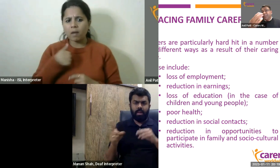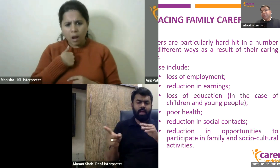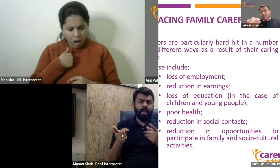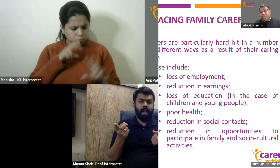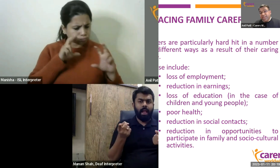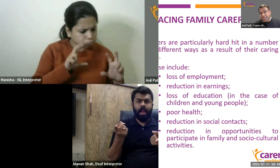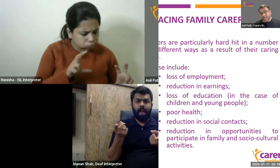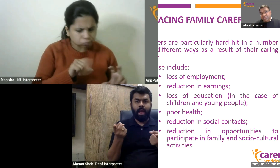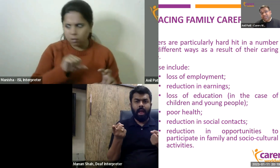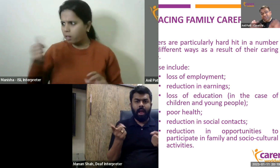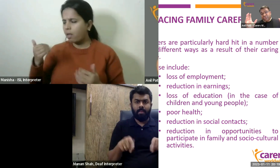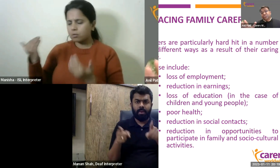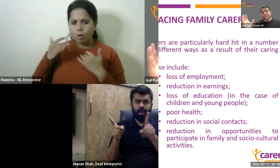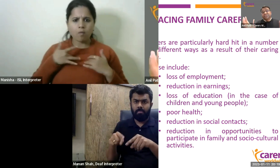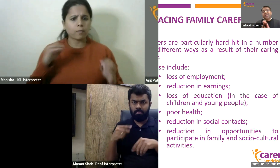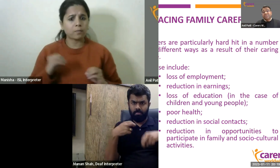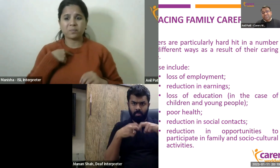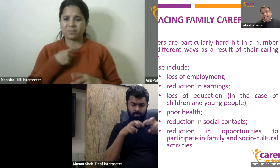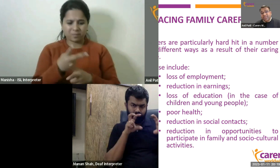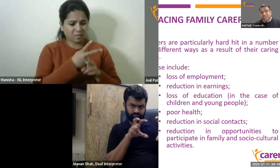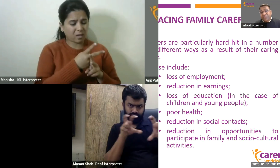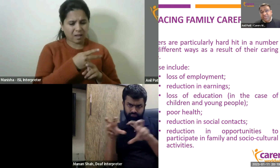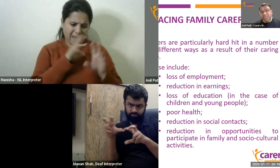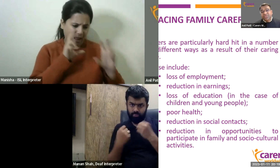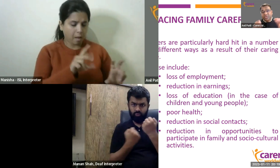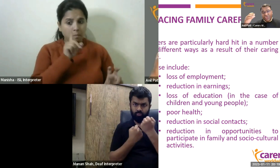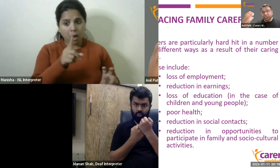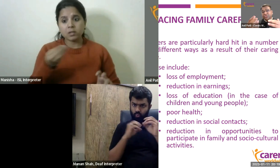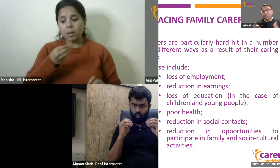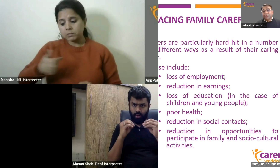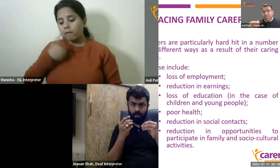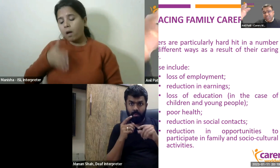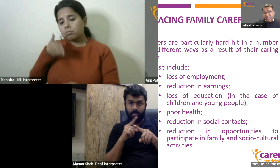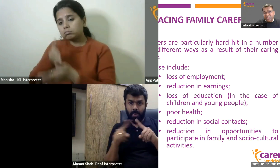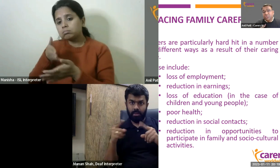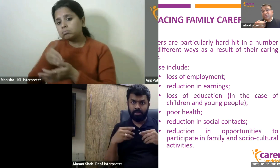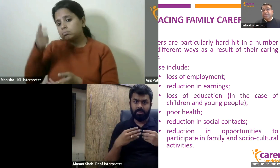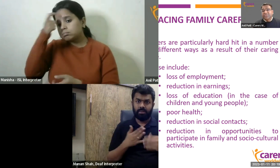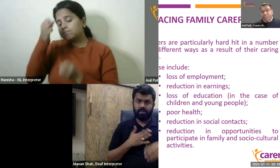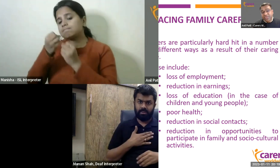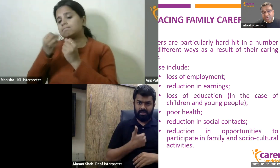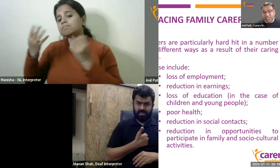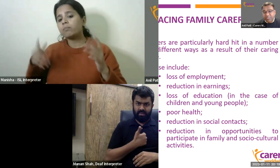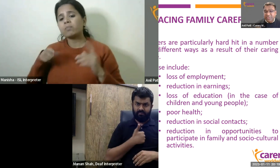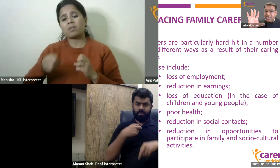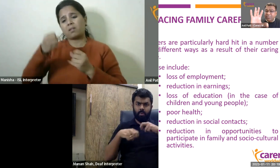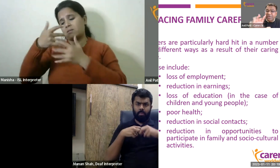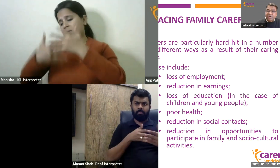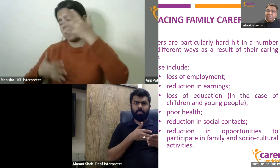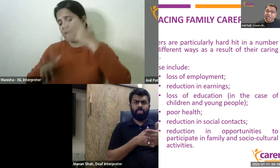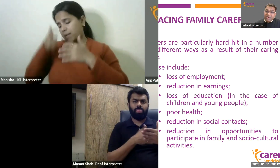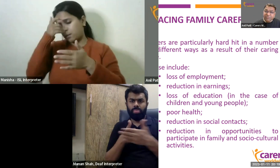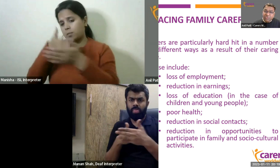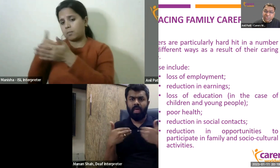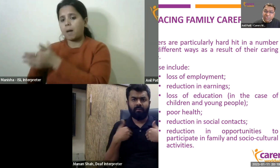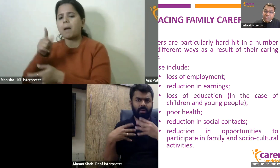So impact of caring, the issues and challenges carers are facing, huge issues are there. Is a huge list of things are there, but I have